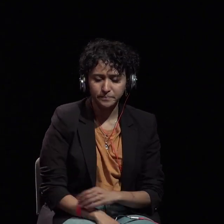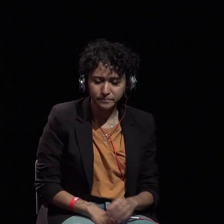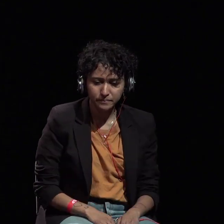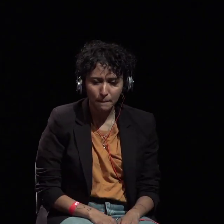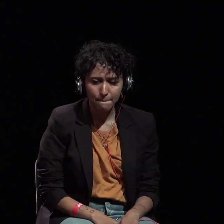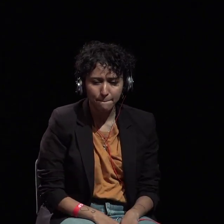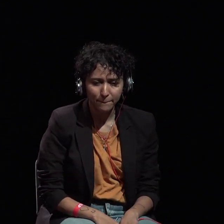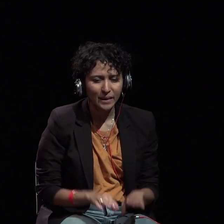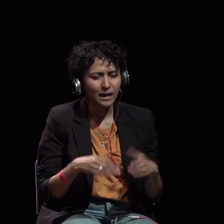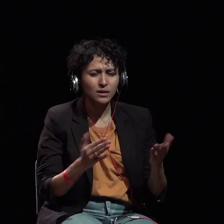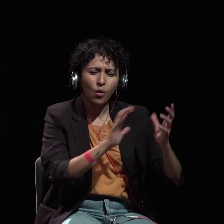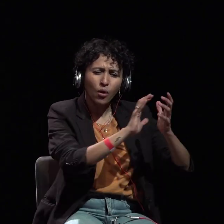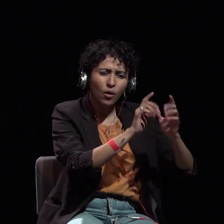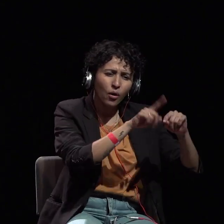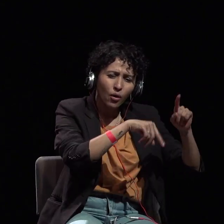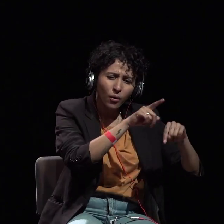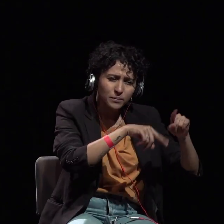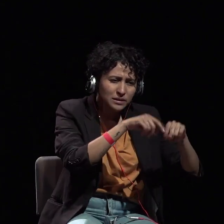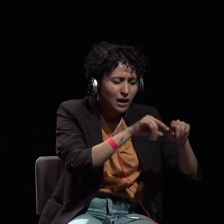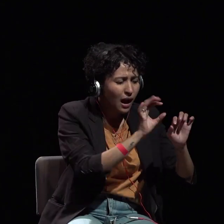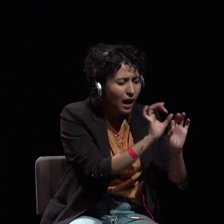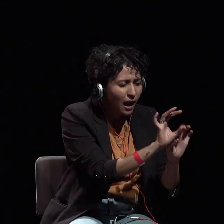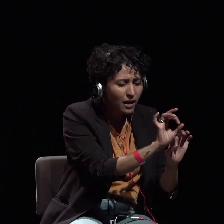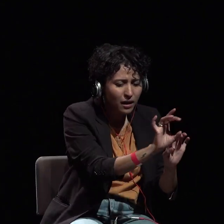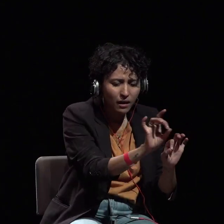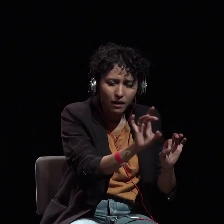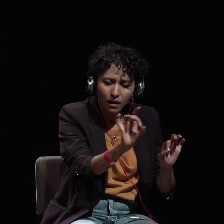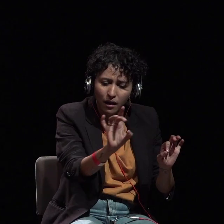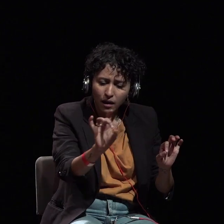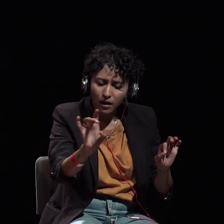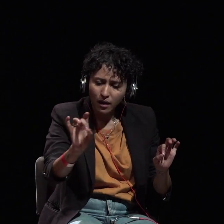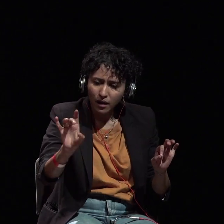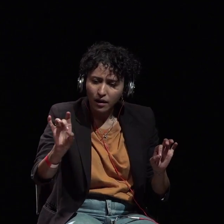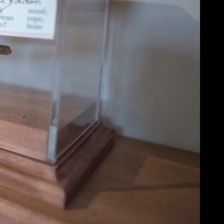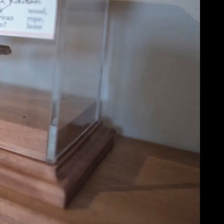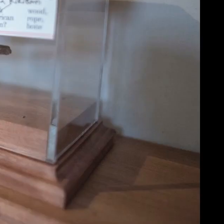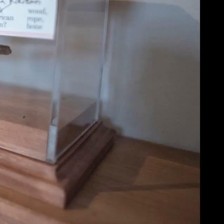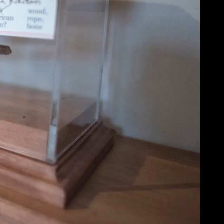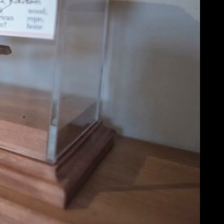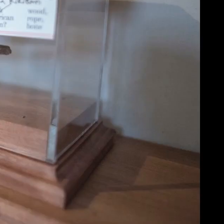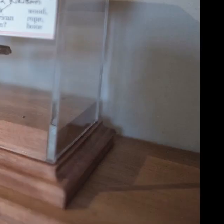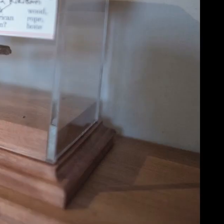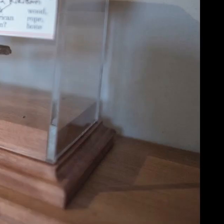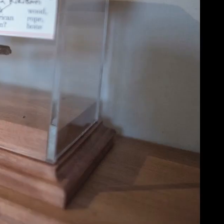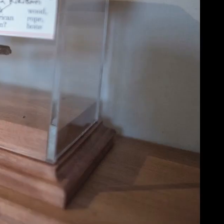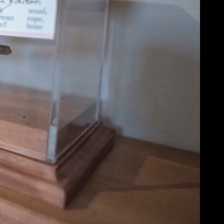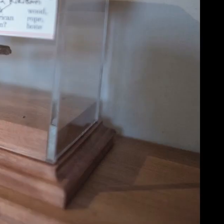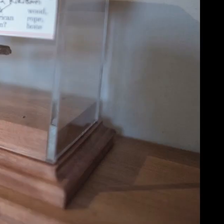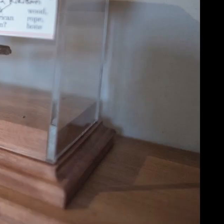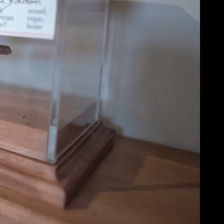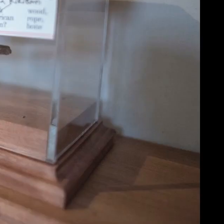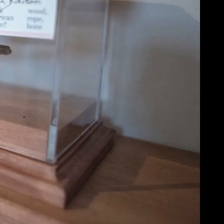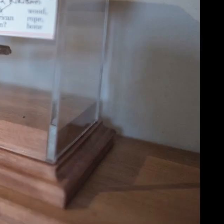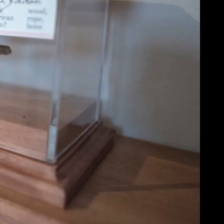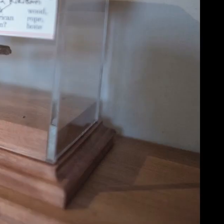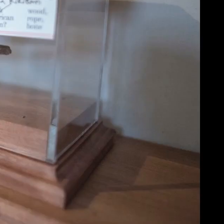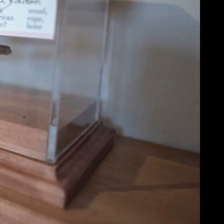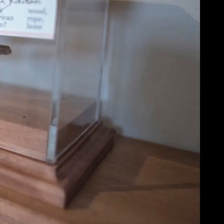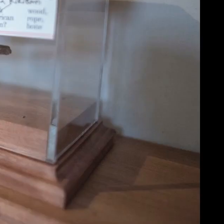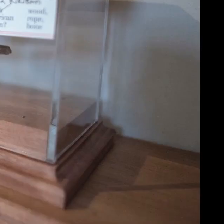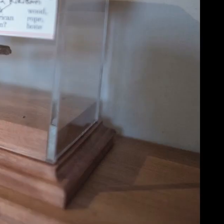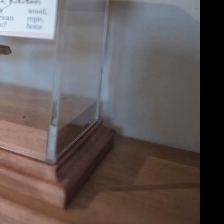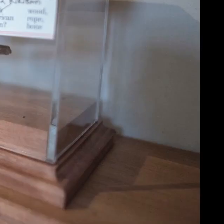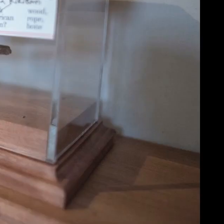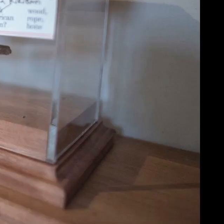to go back, were displayed in individual boxes to acknowledge this past of taxonomies turned into